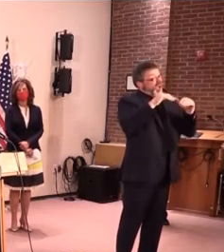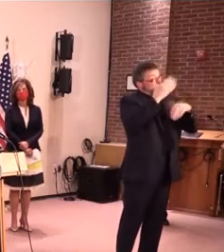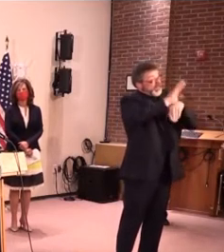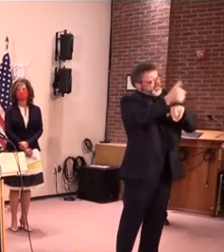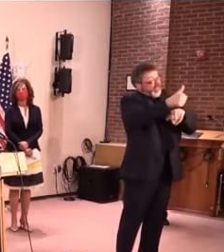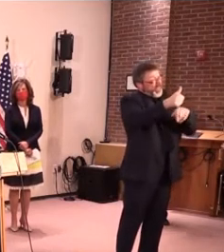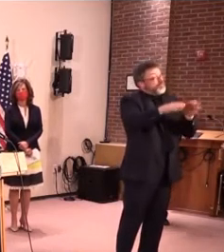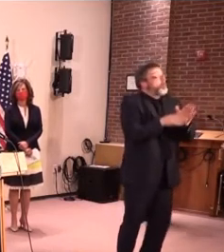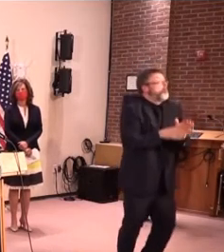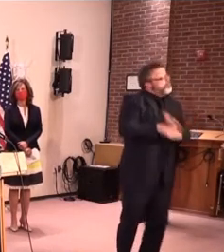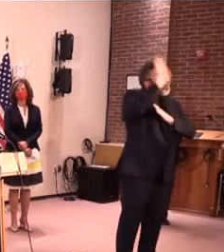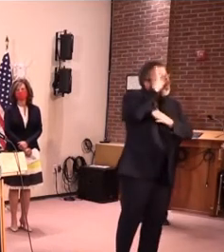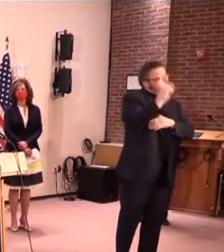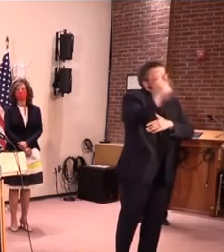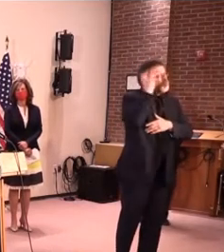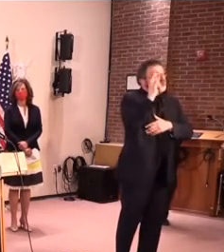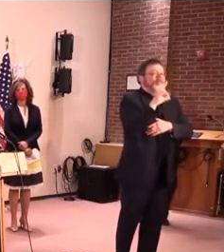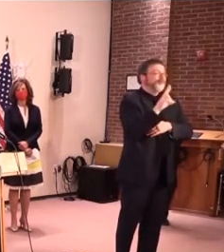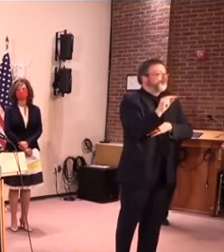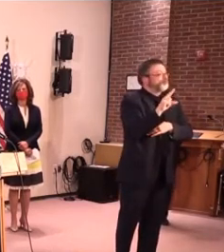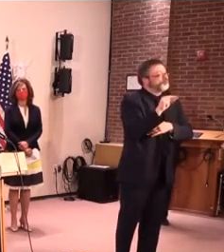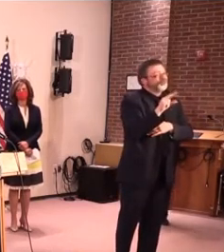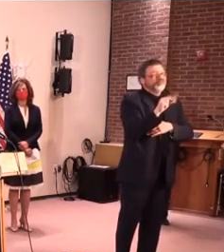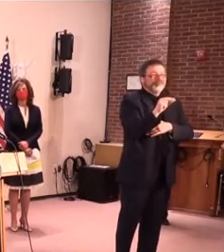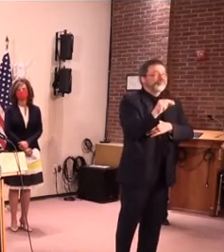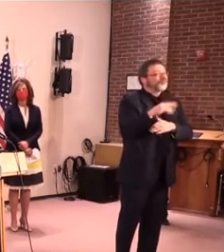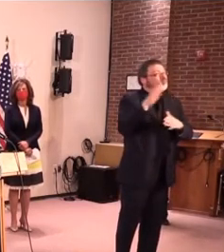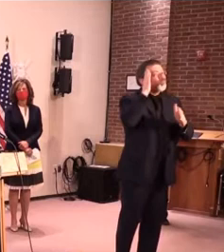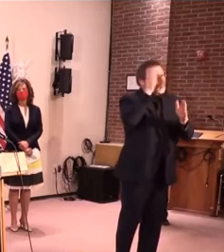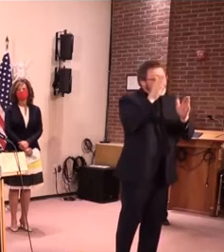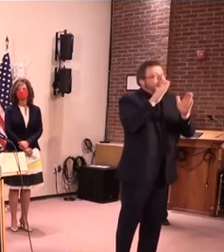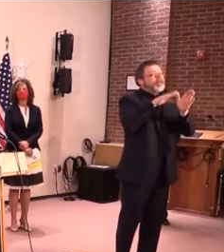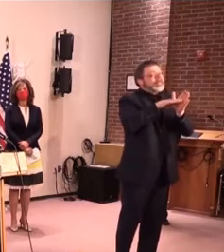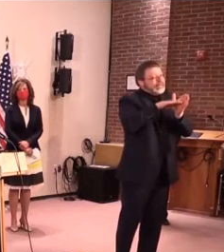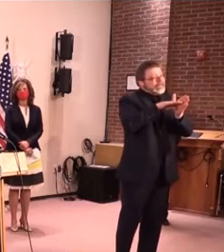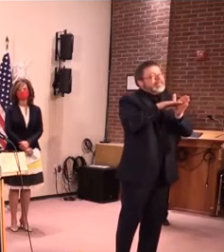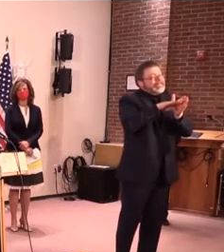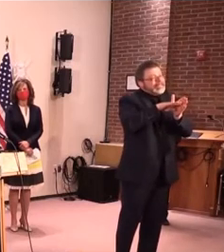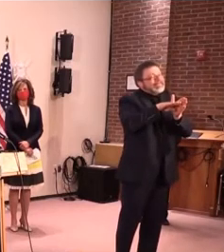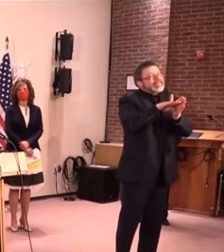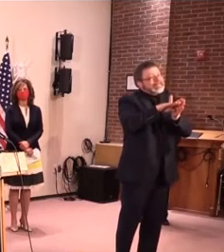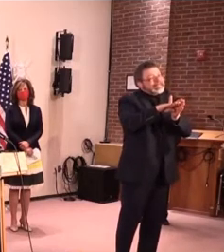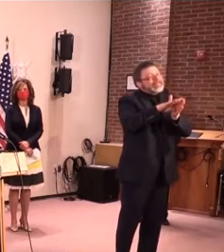only with these programs, but with other programs and ideas as needs arise.